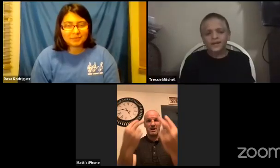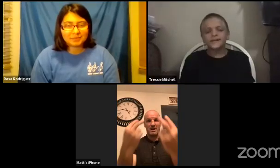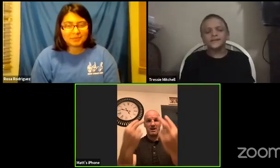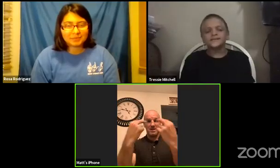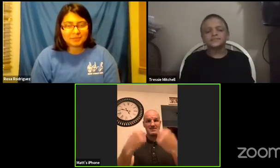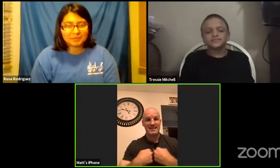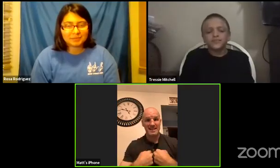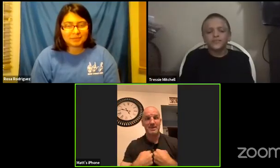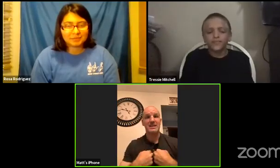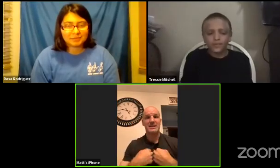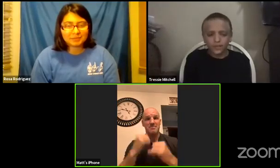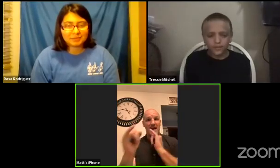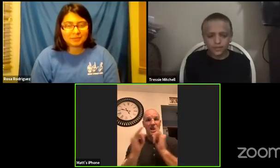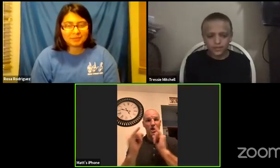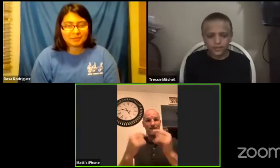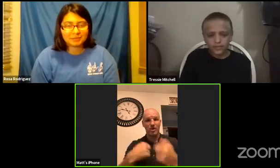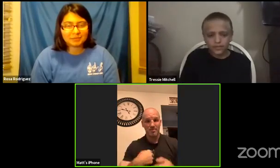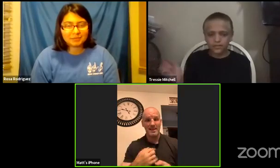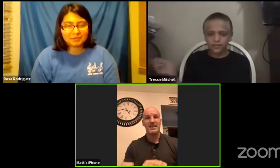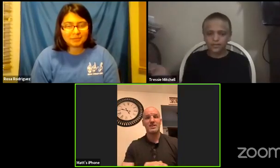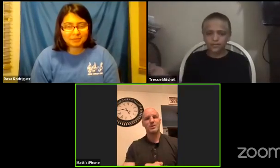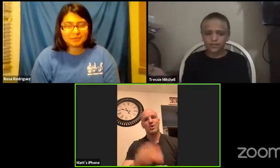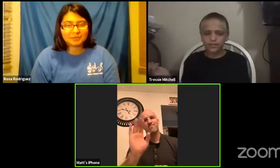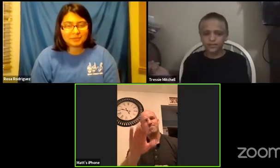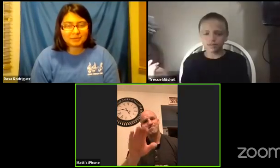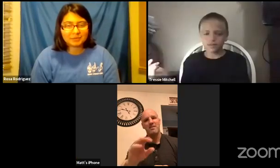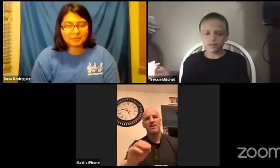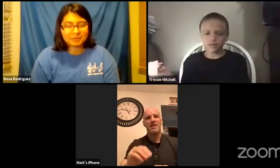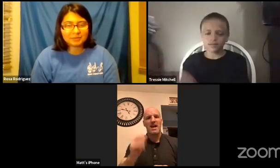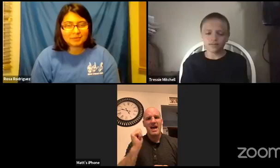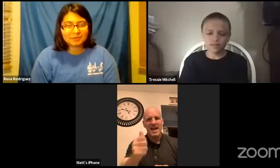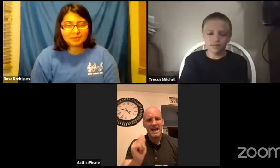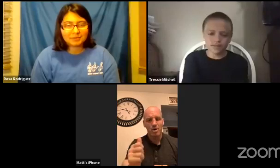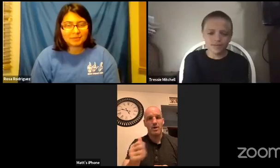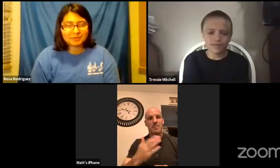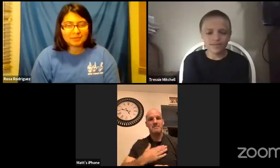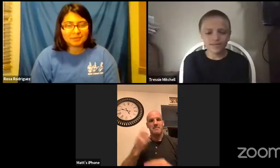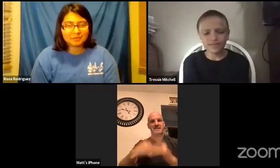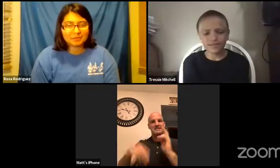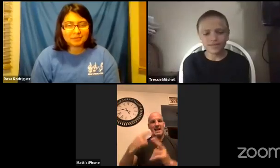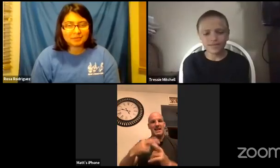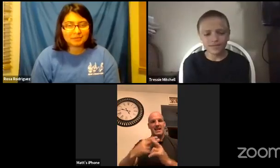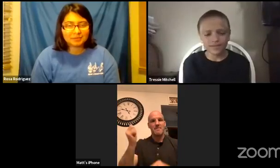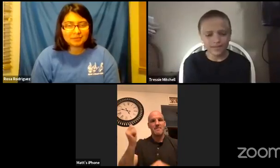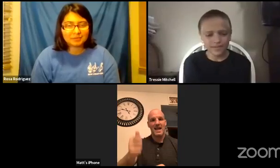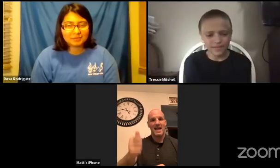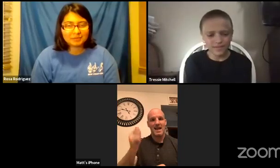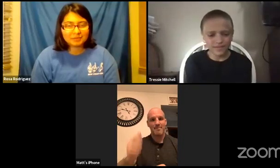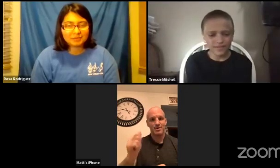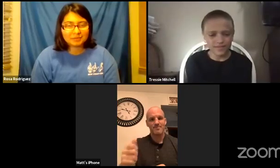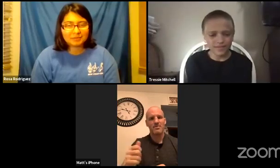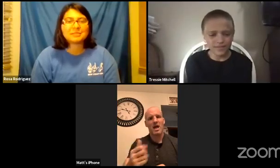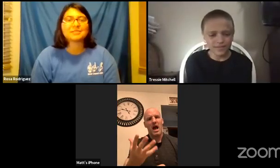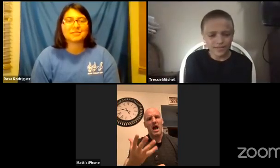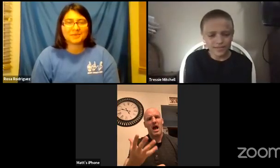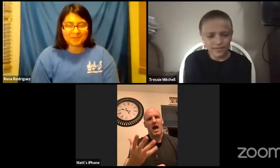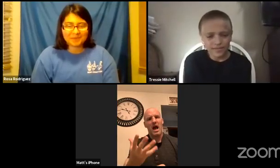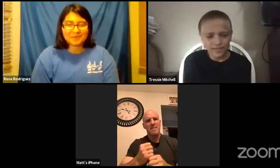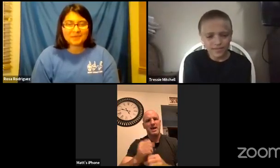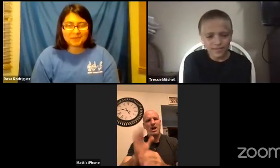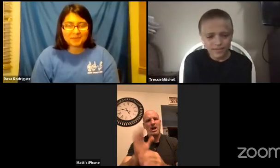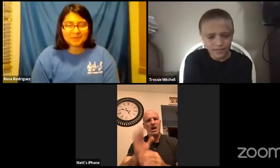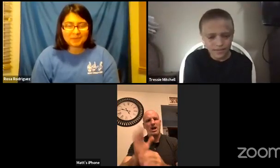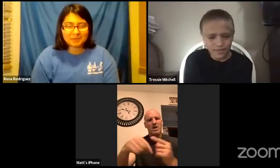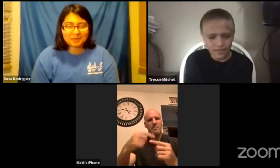Crossbar also came to see me. He's an actor, but also a wrestler, and it taught him